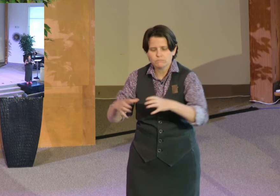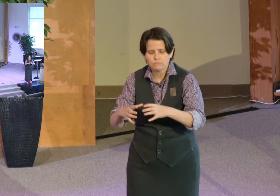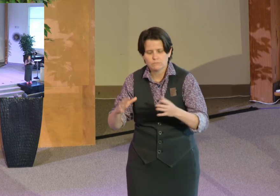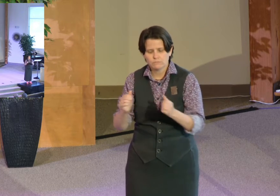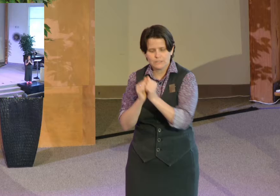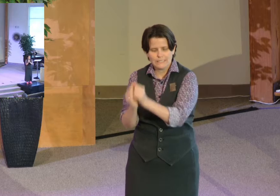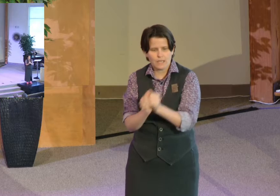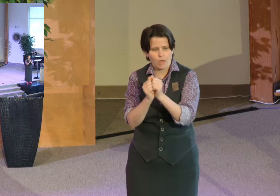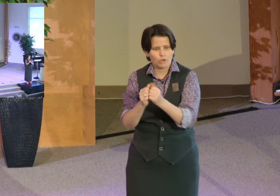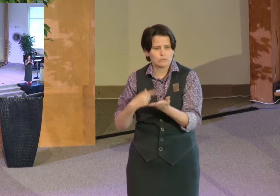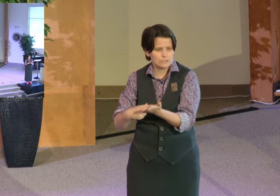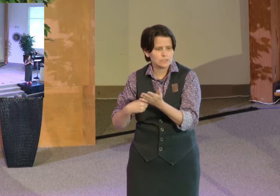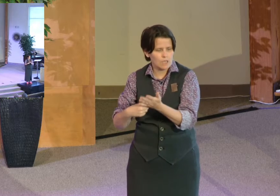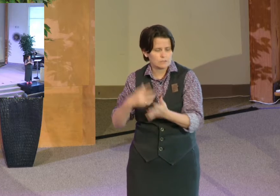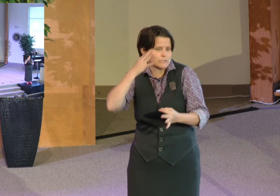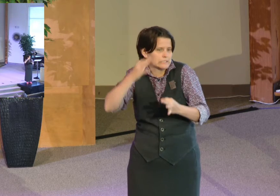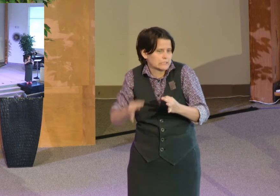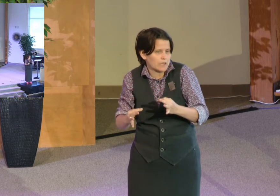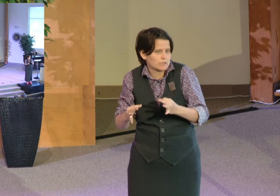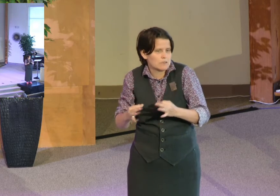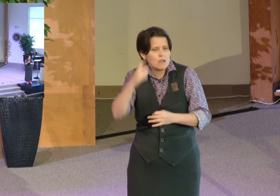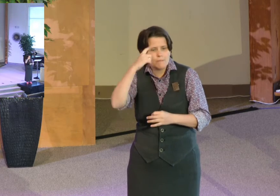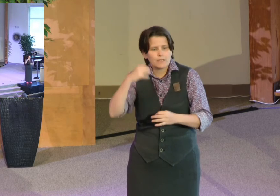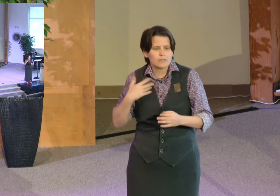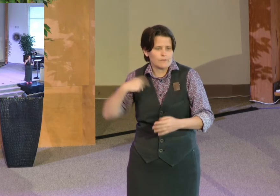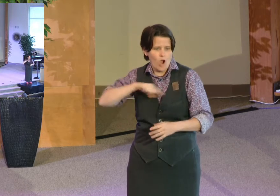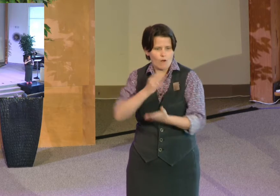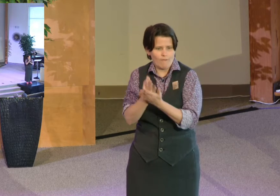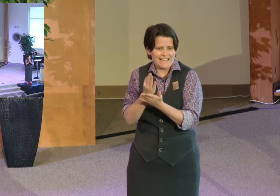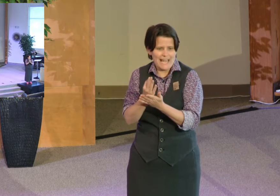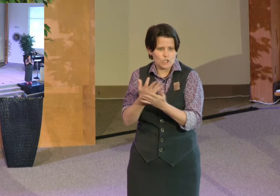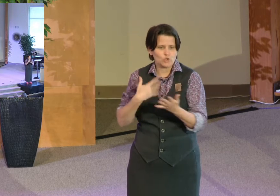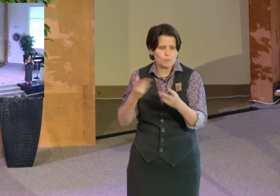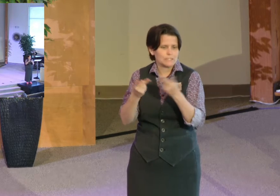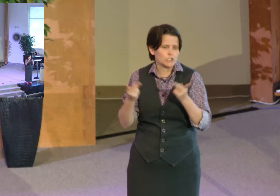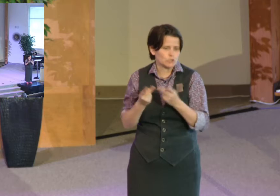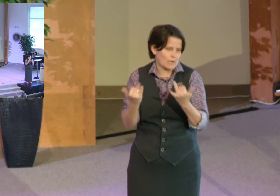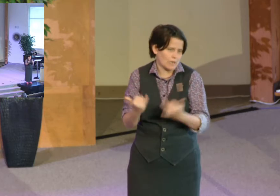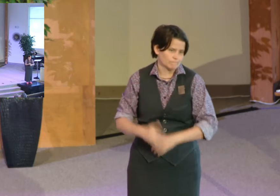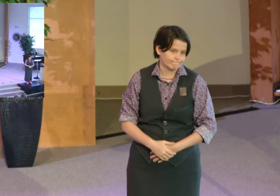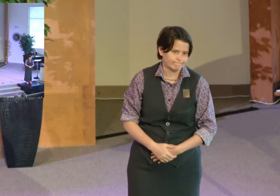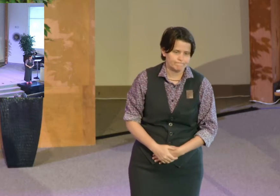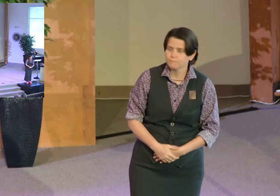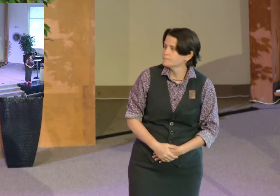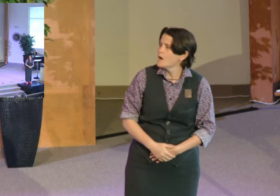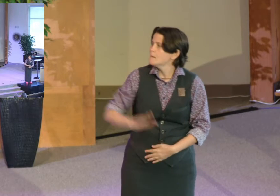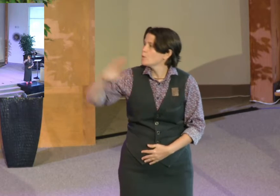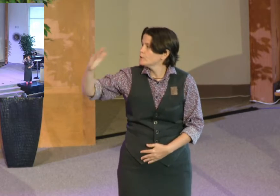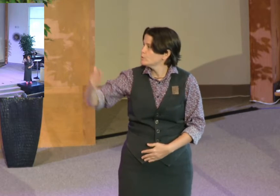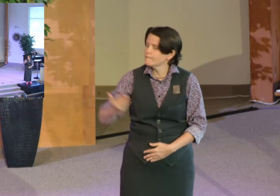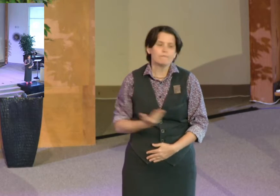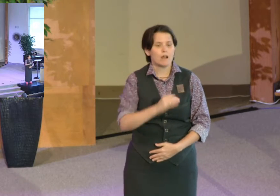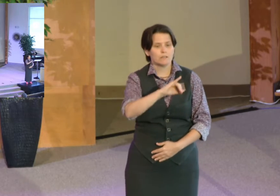so I'm going to invite James up and Roderick. You see those beautiful candles there. They will be lit each